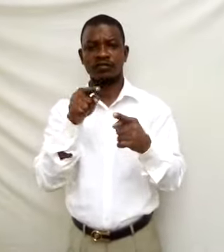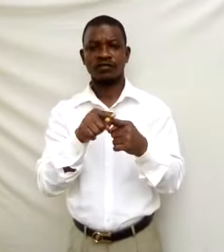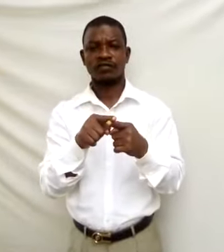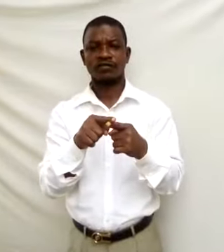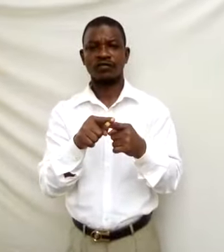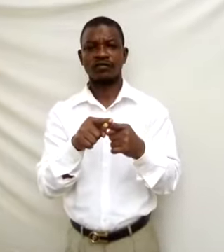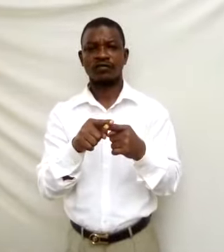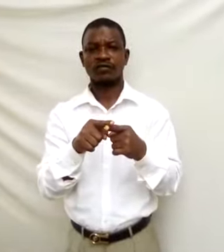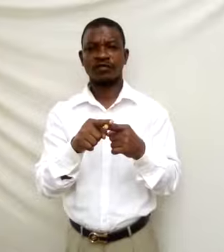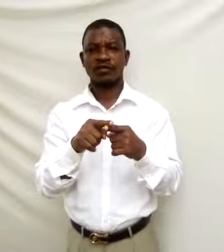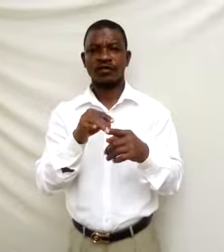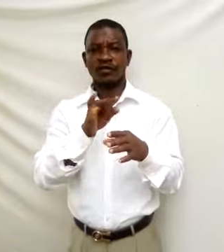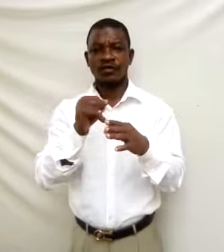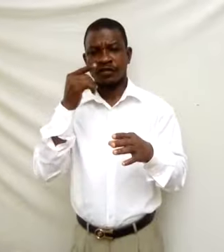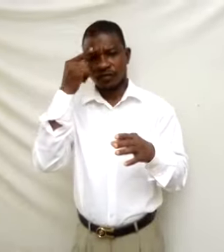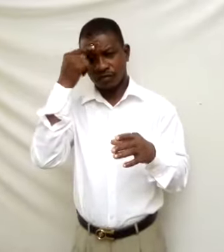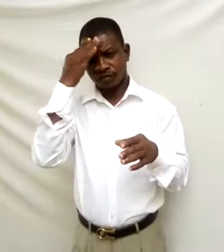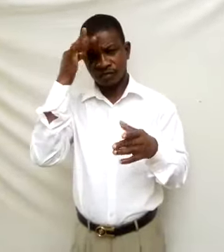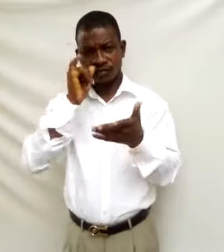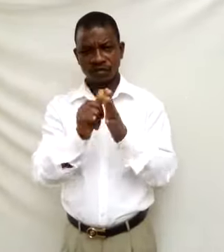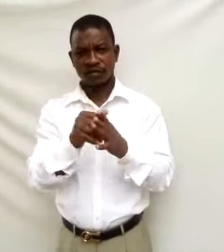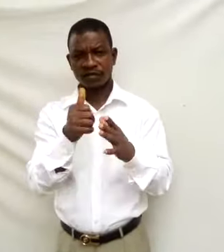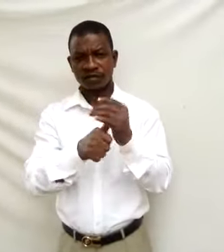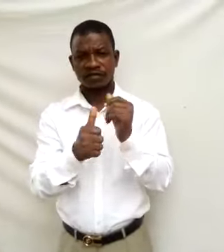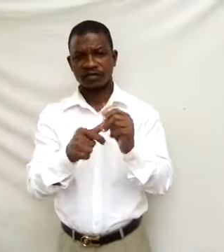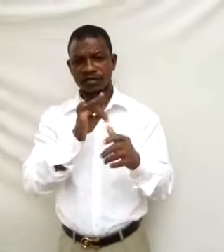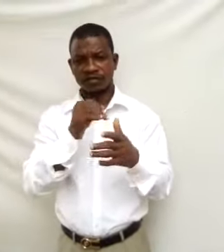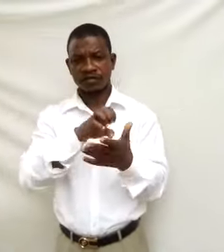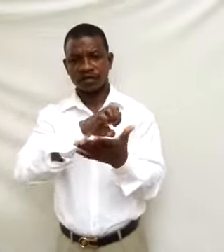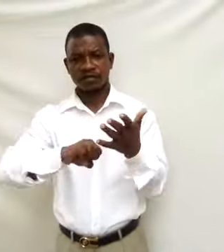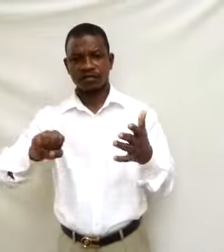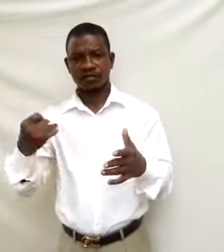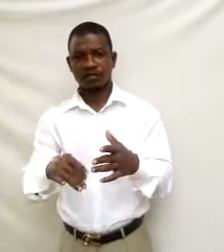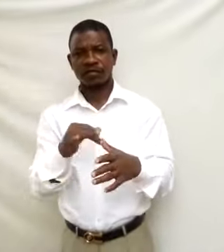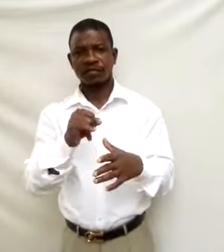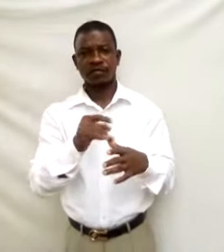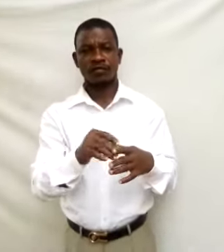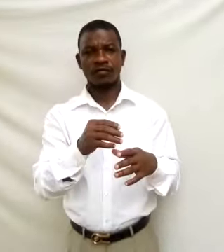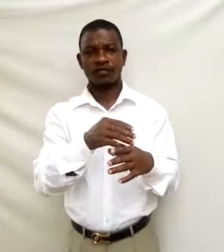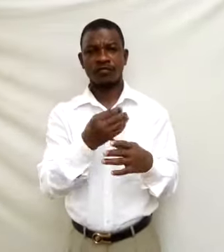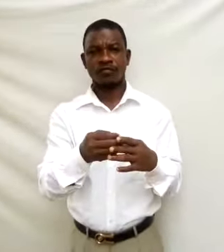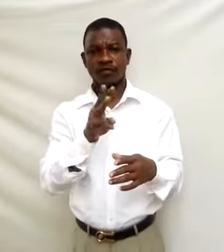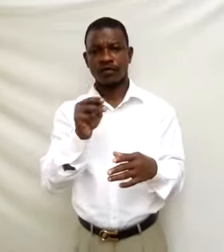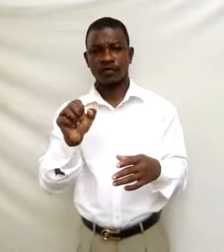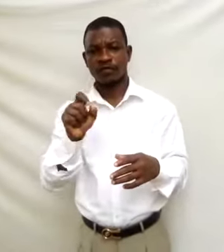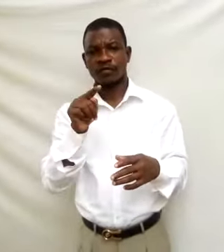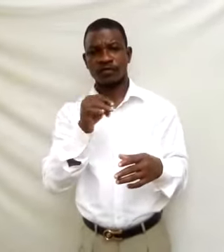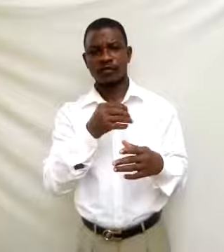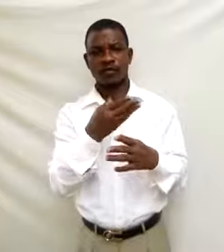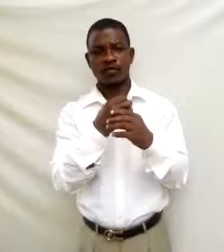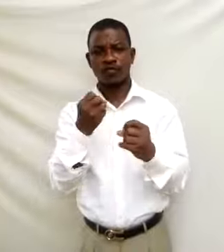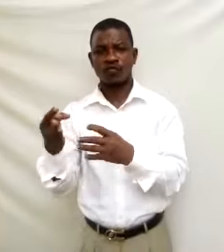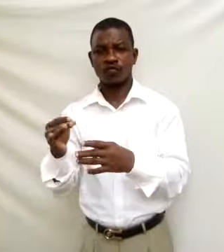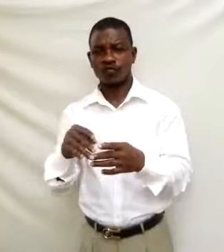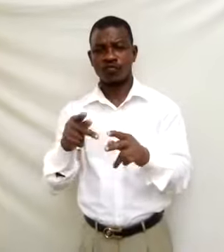infer that excretion is the elimination or removal of metabolic waste products from the cell